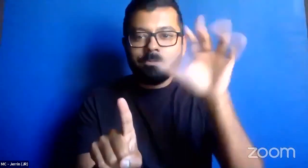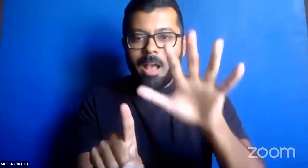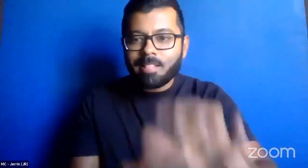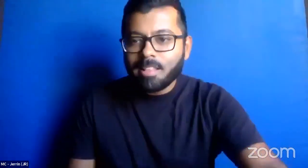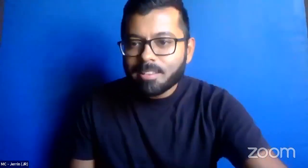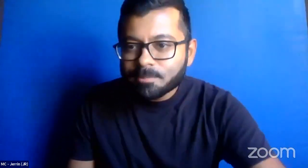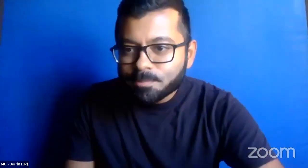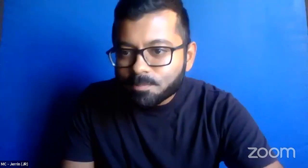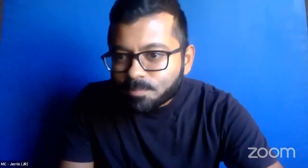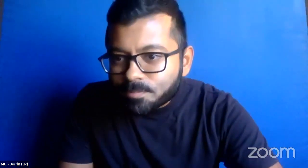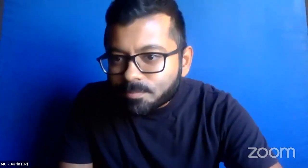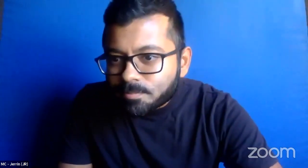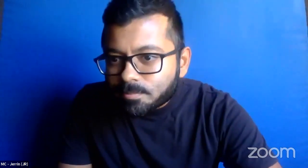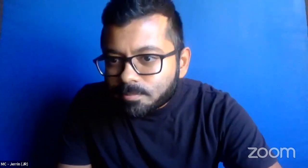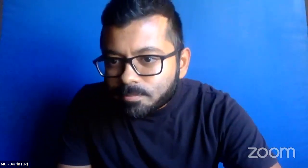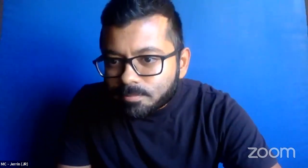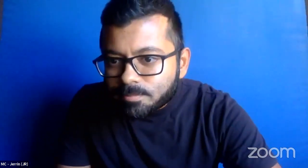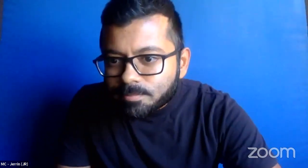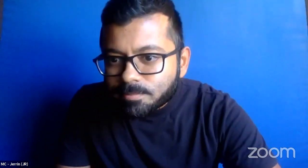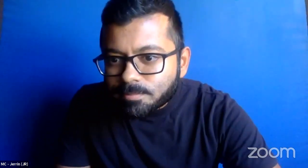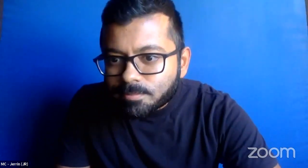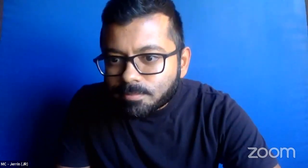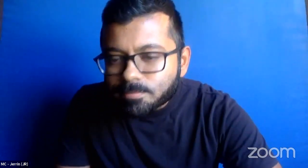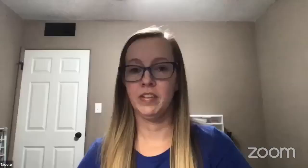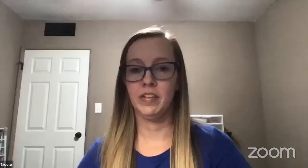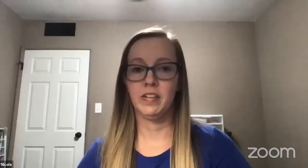And I'll spotlight you one moment.